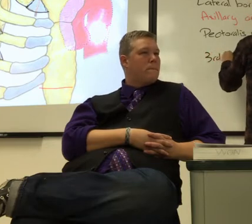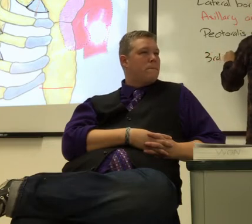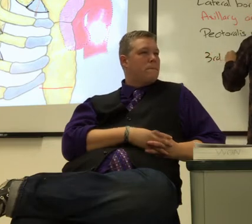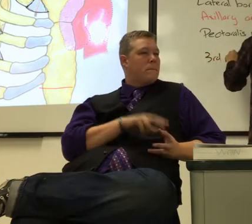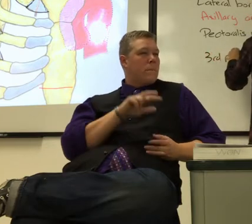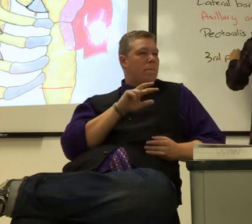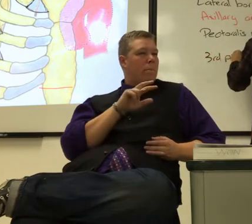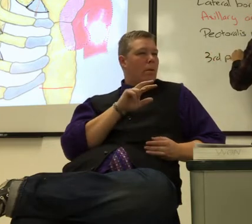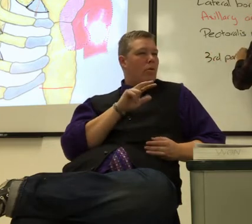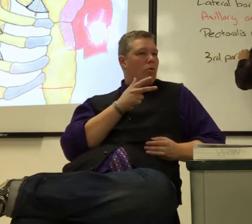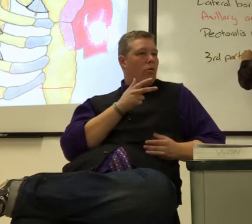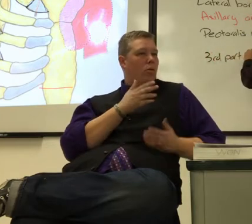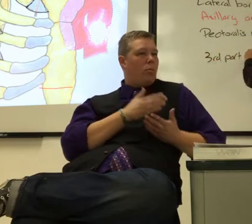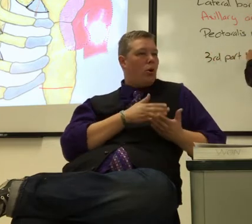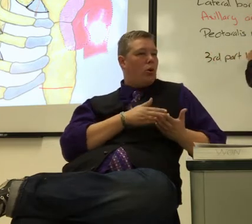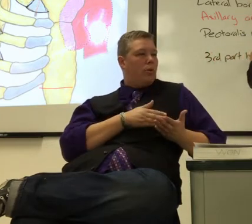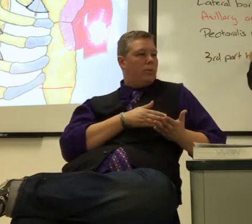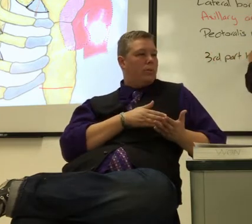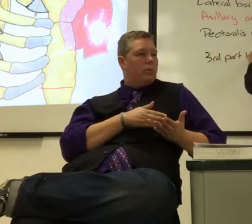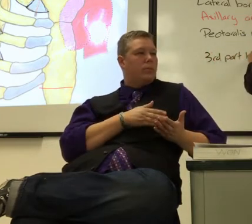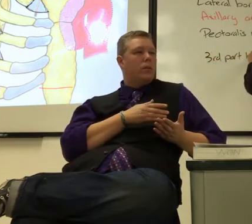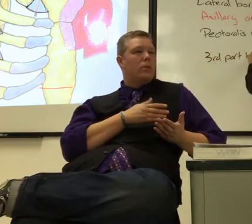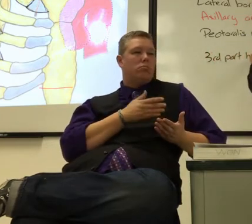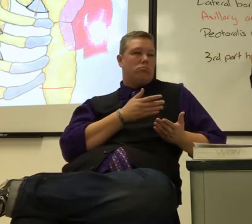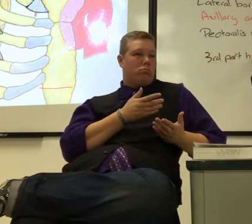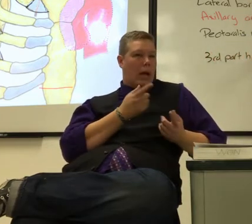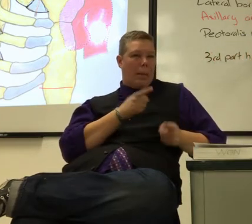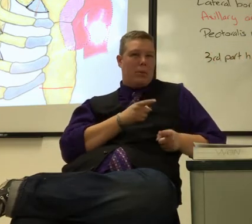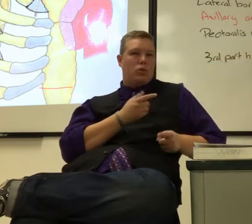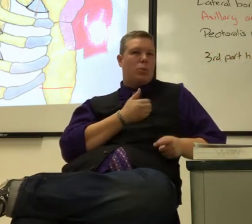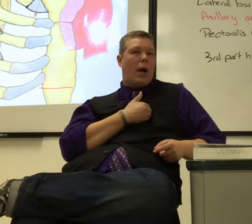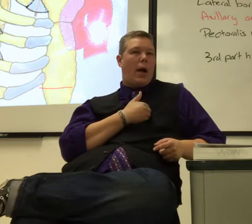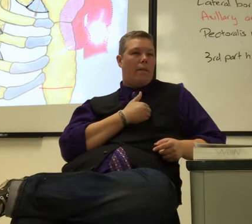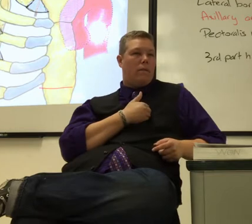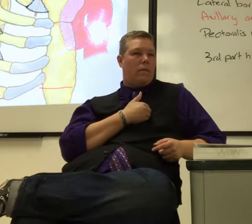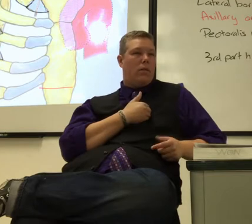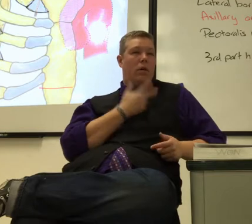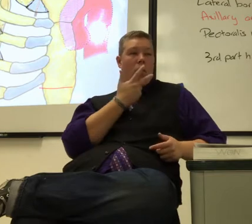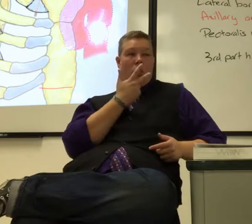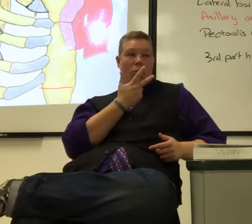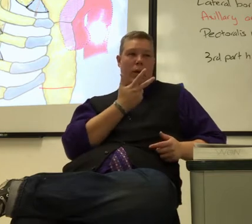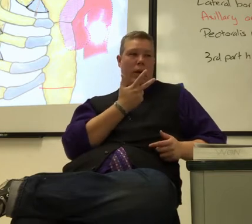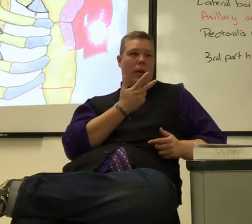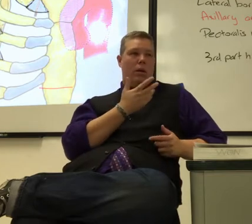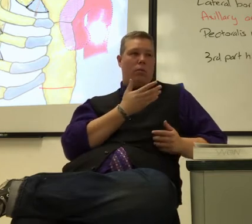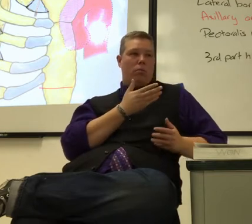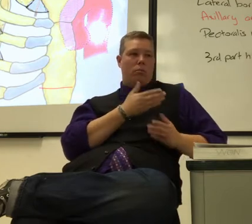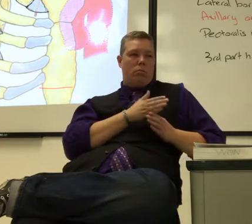third part happens to have three branches.